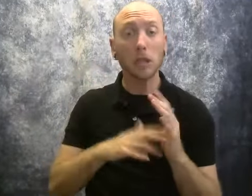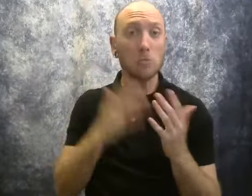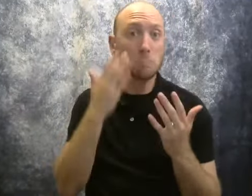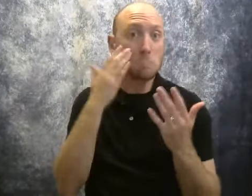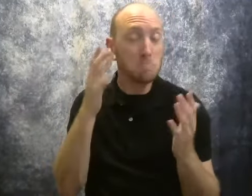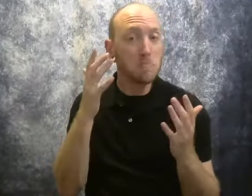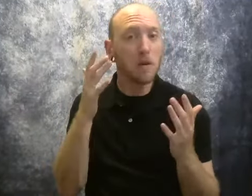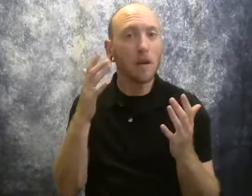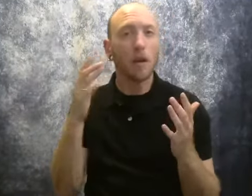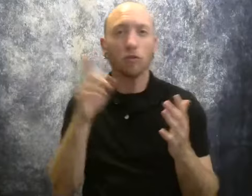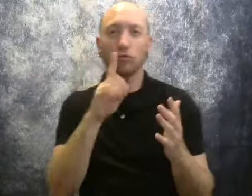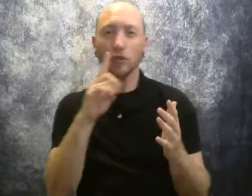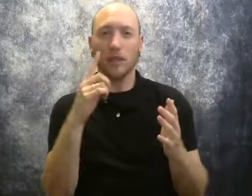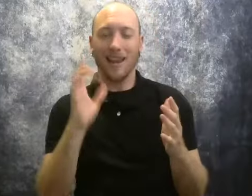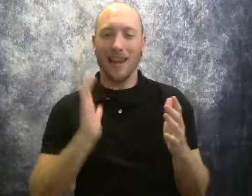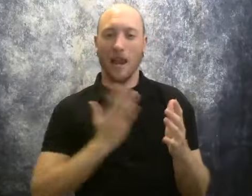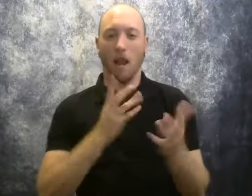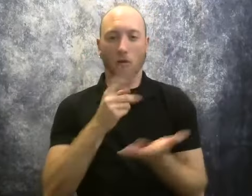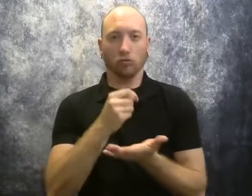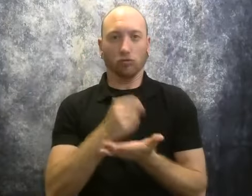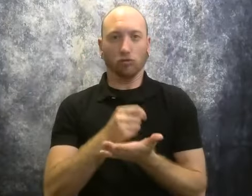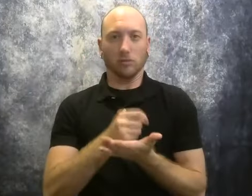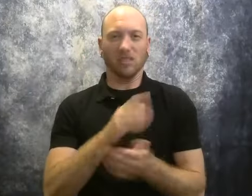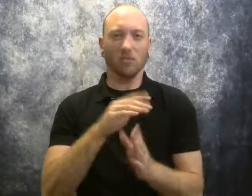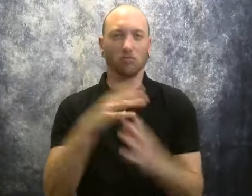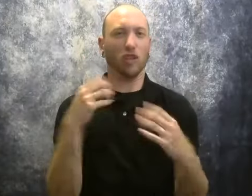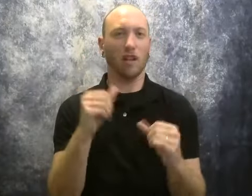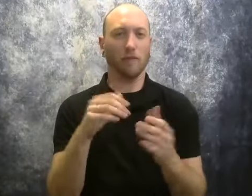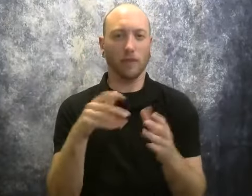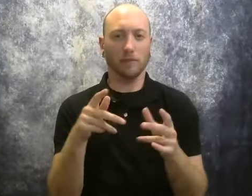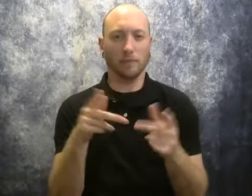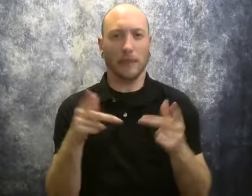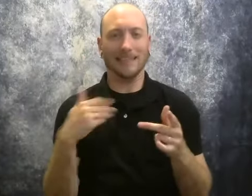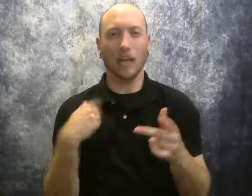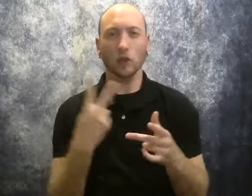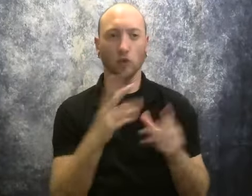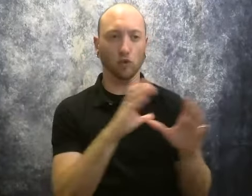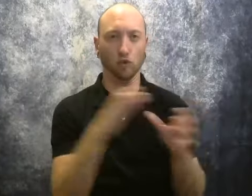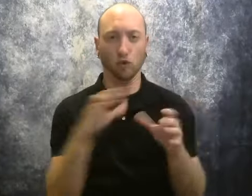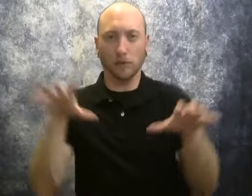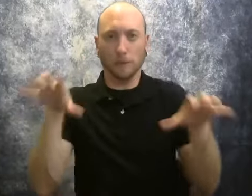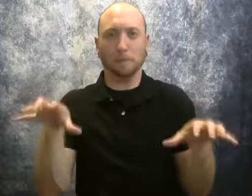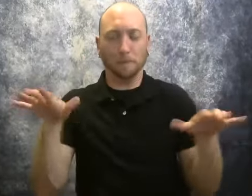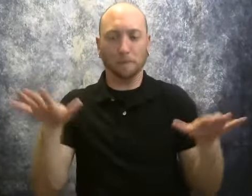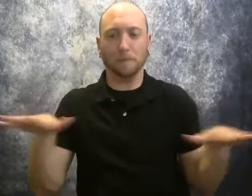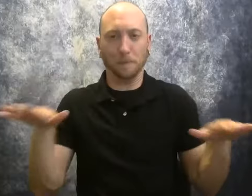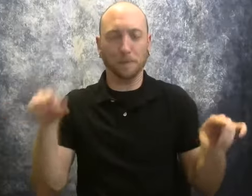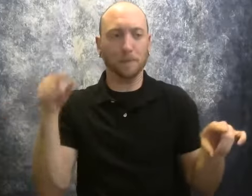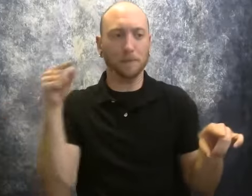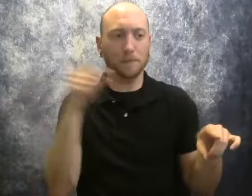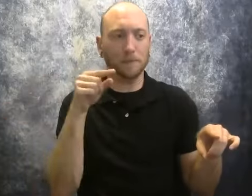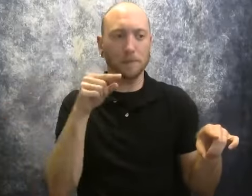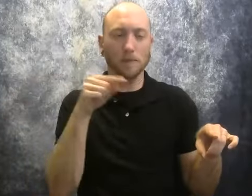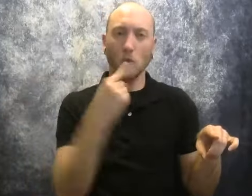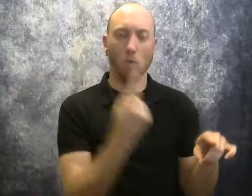Wasn't quite sure. We had 2 distinct groups within the recovery facility. We had Taha Maori, which